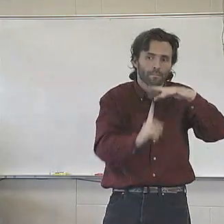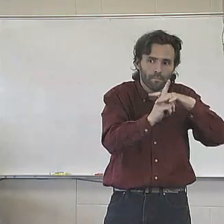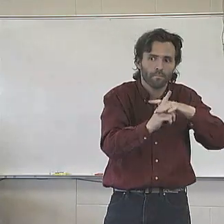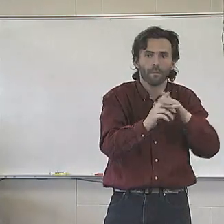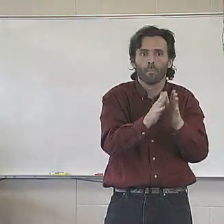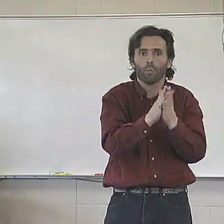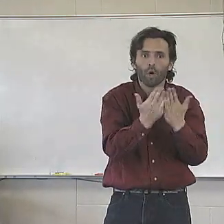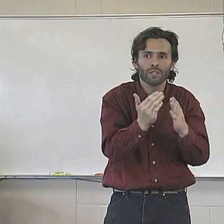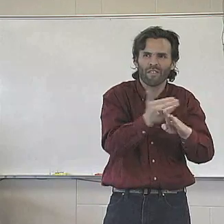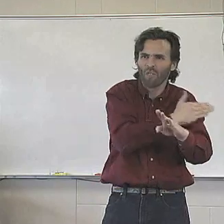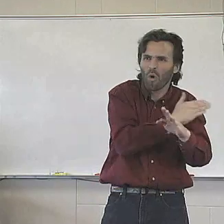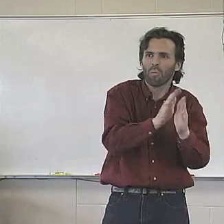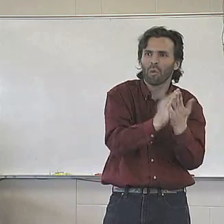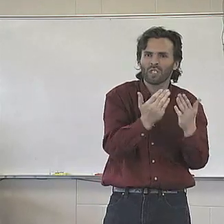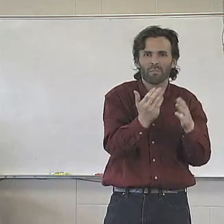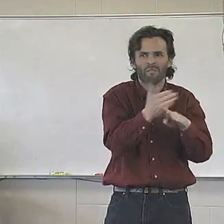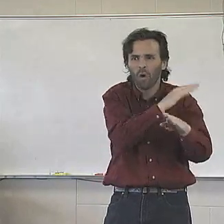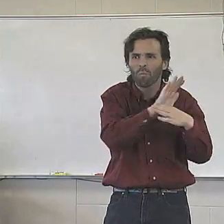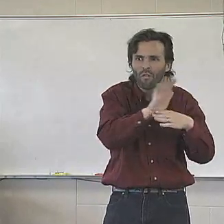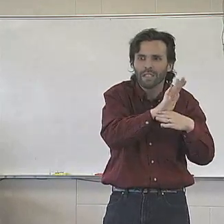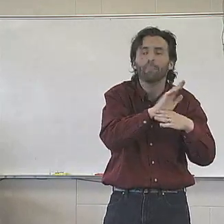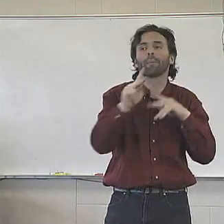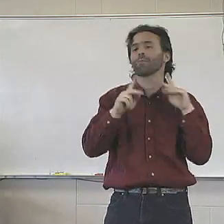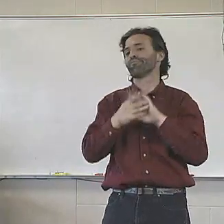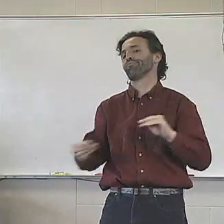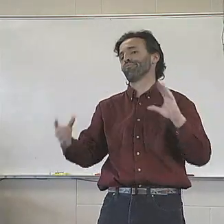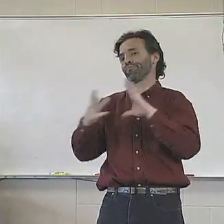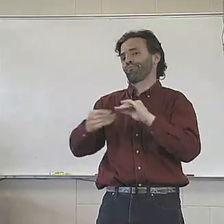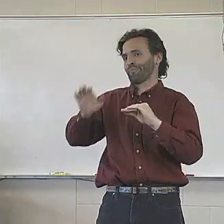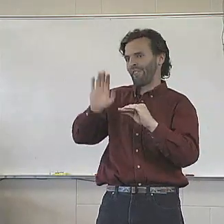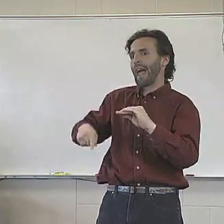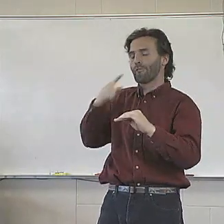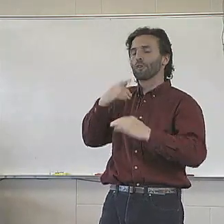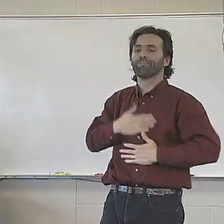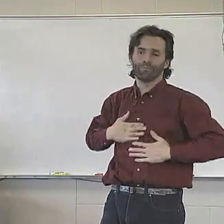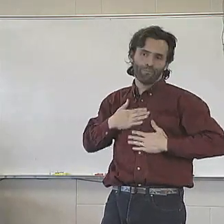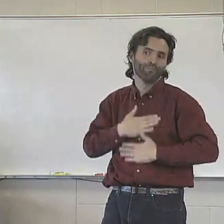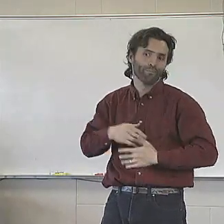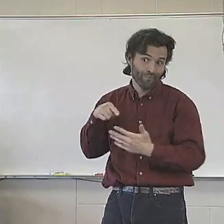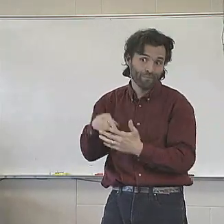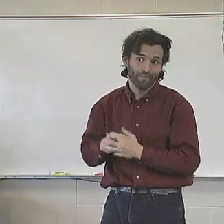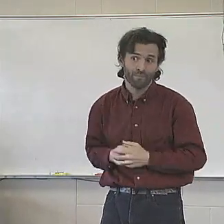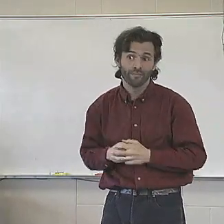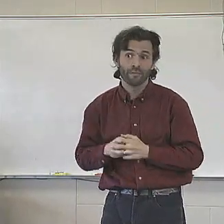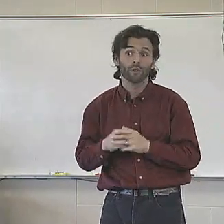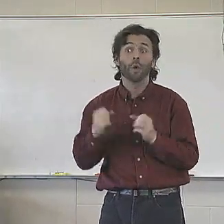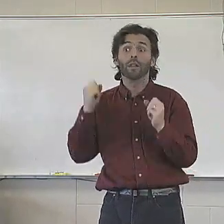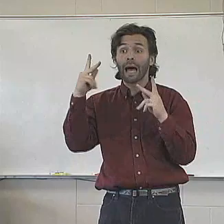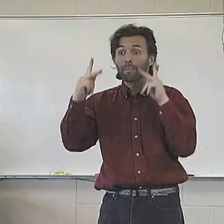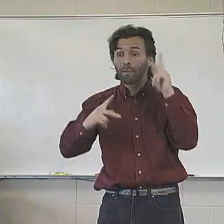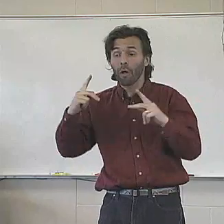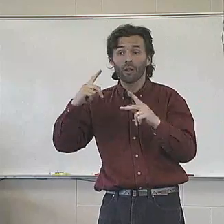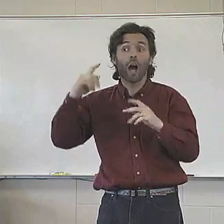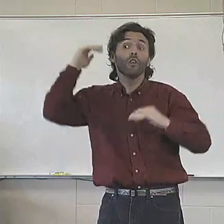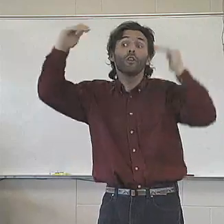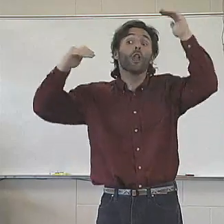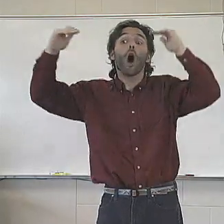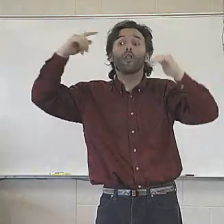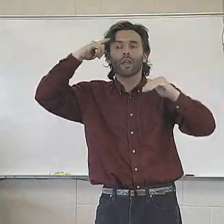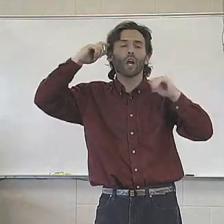those things were invented, all right? So a lot of people, especially adults, for some reason think that all folk tales are